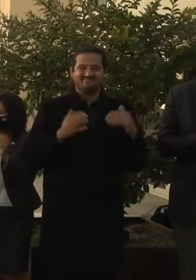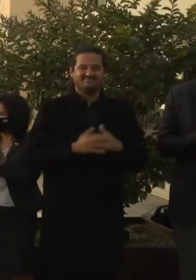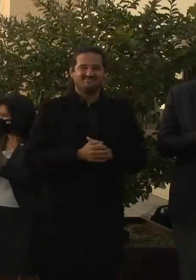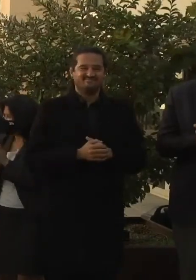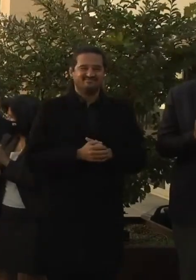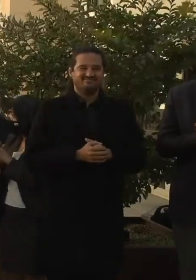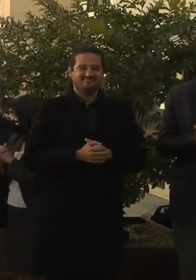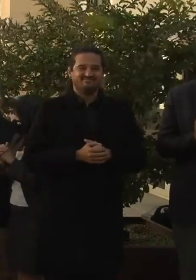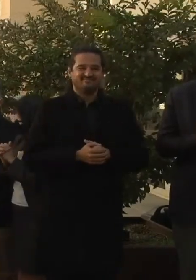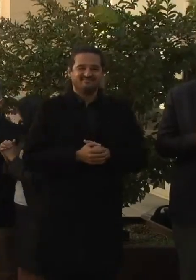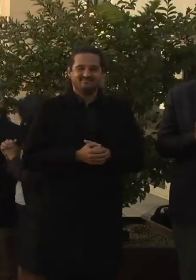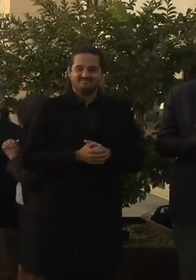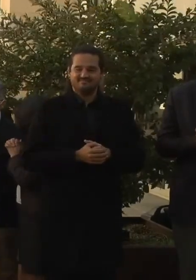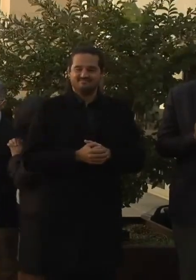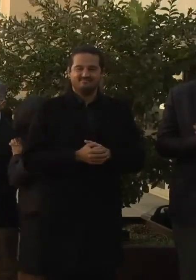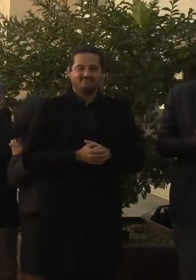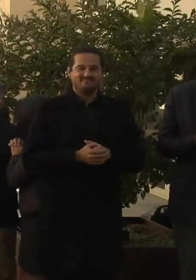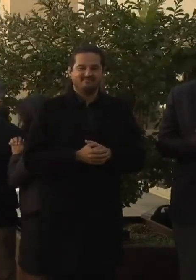And with that,